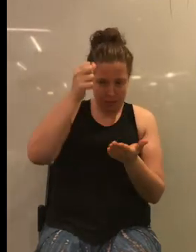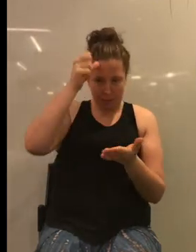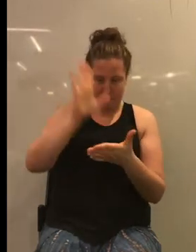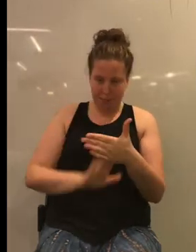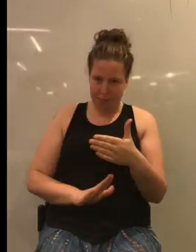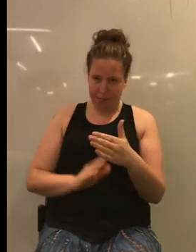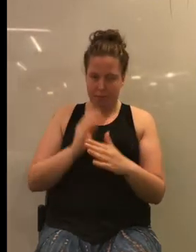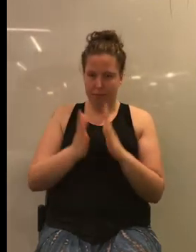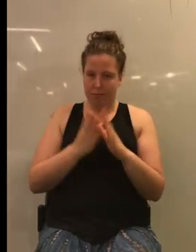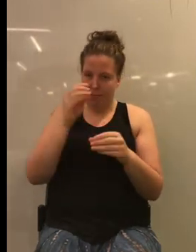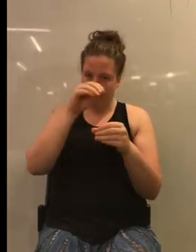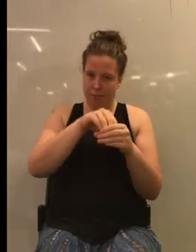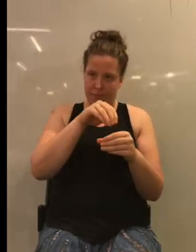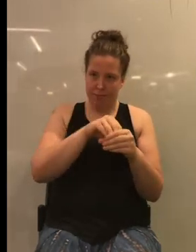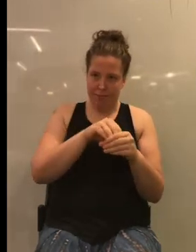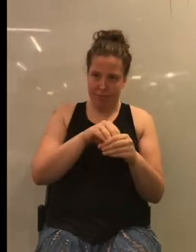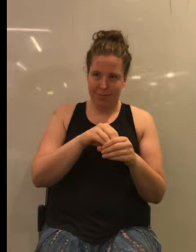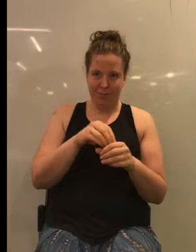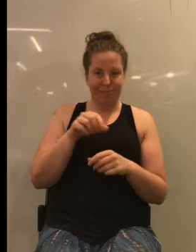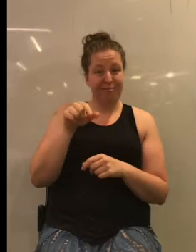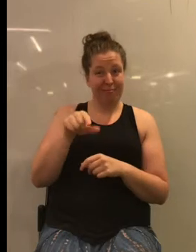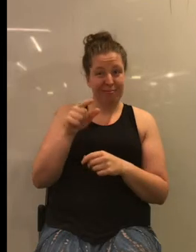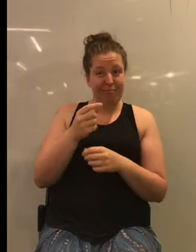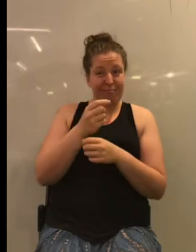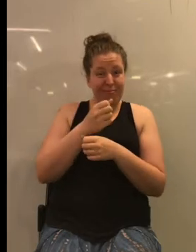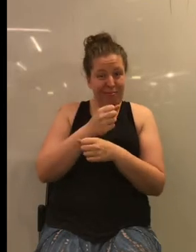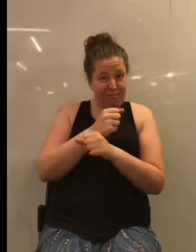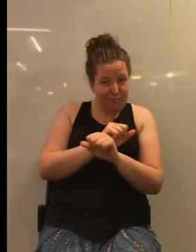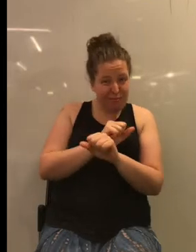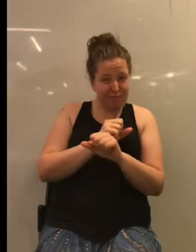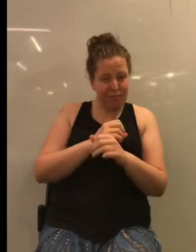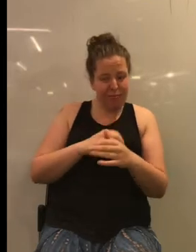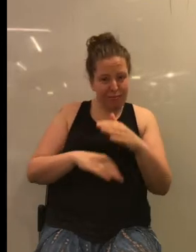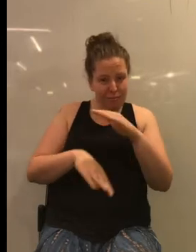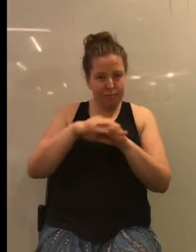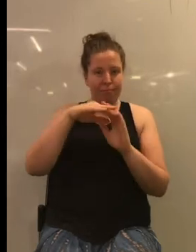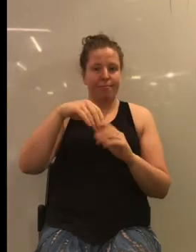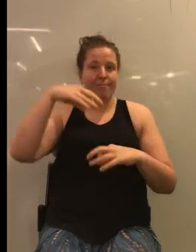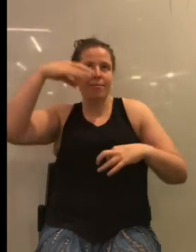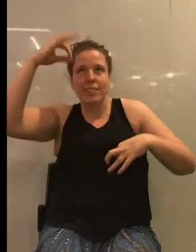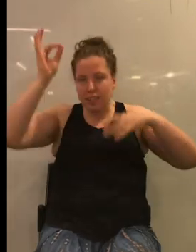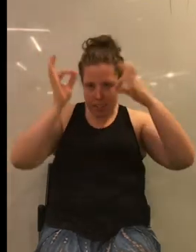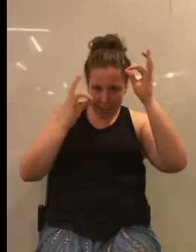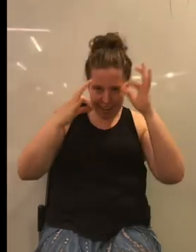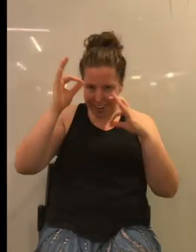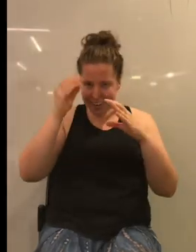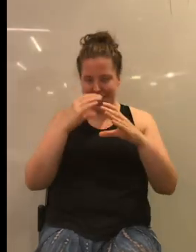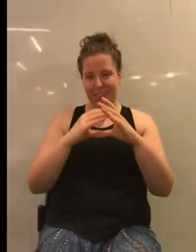involved. This restricted the full expressiveness of a